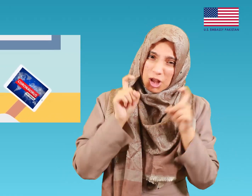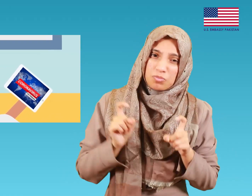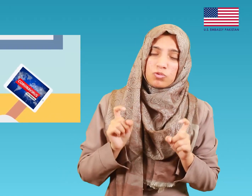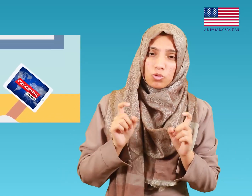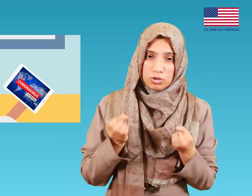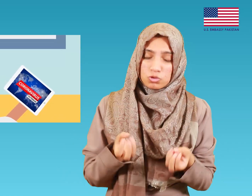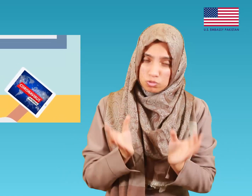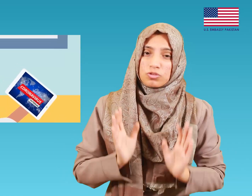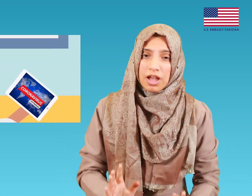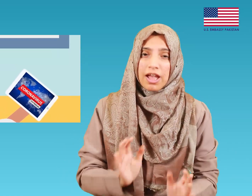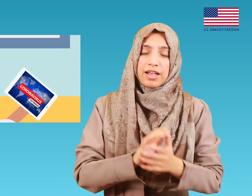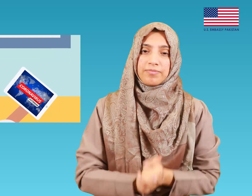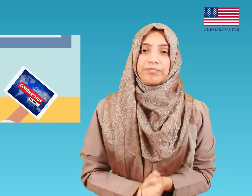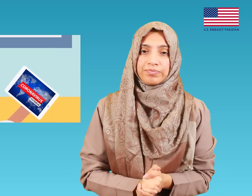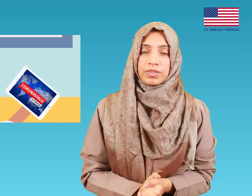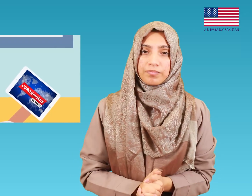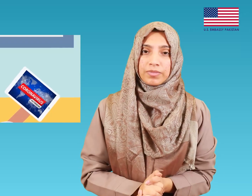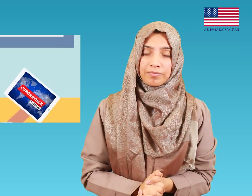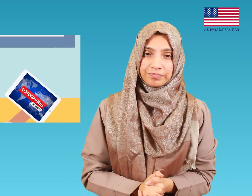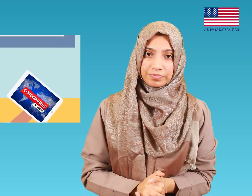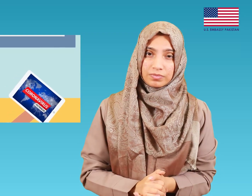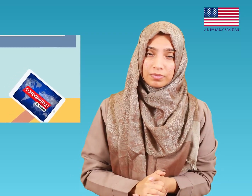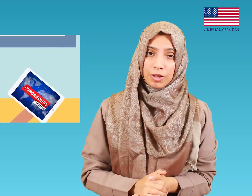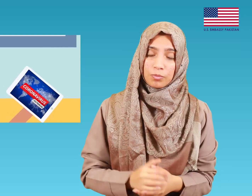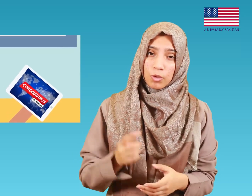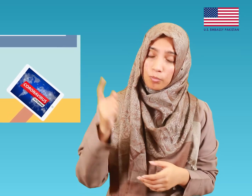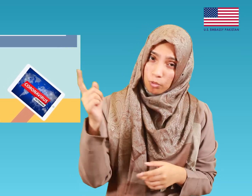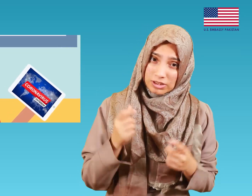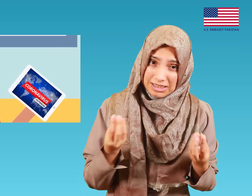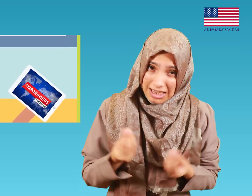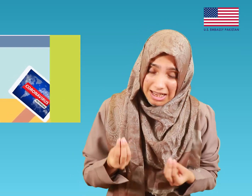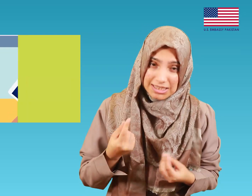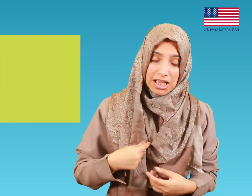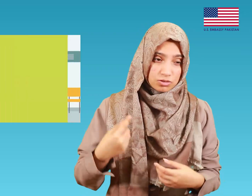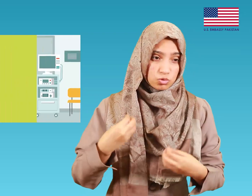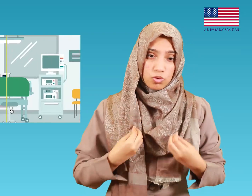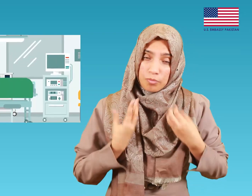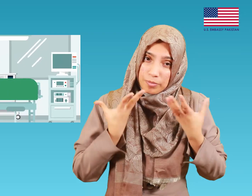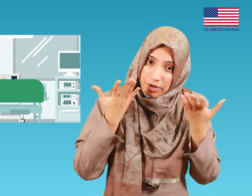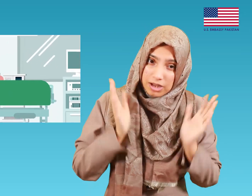infections. The most common signs and symptoms that linger over time include